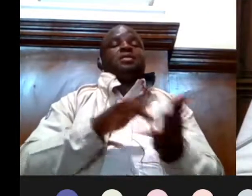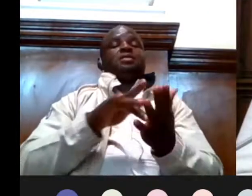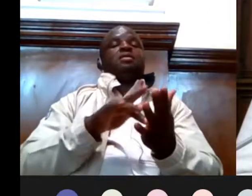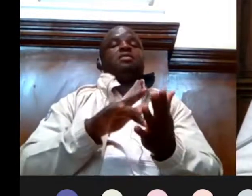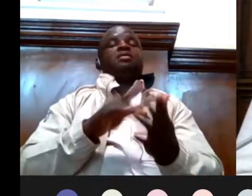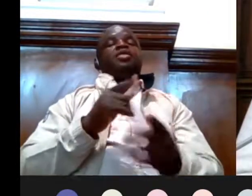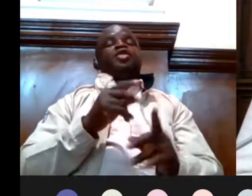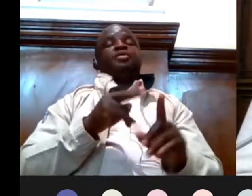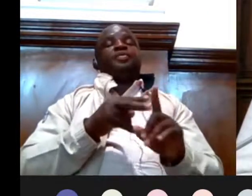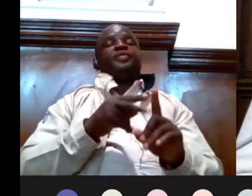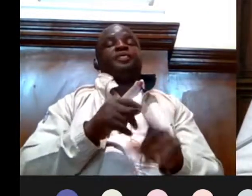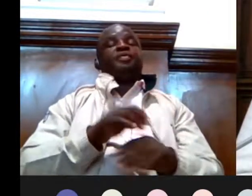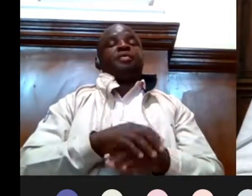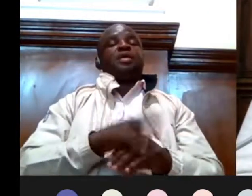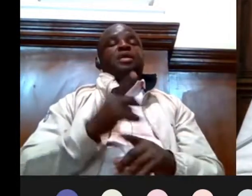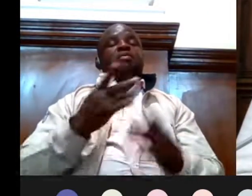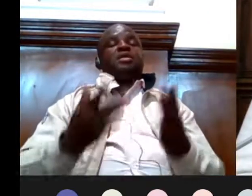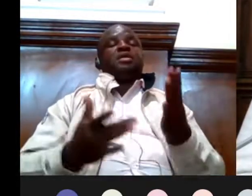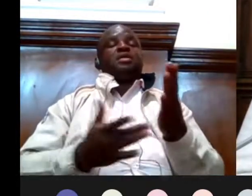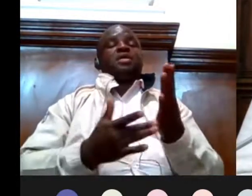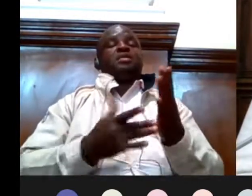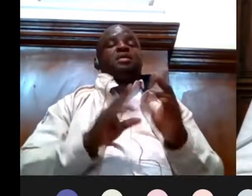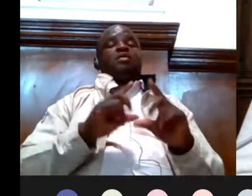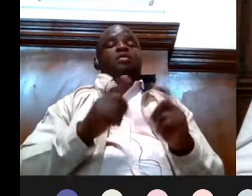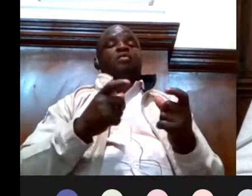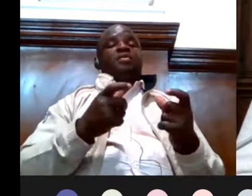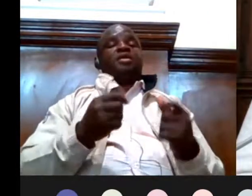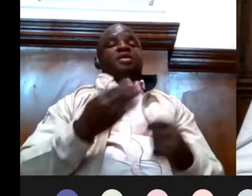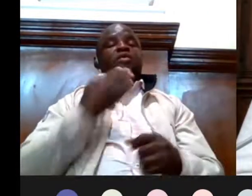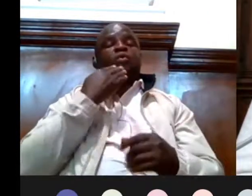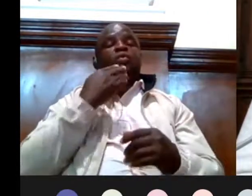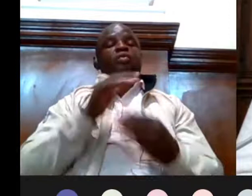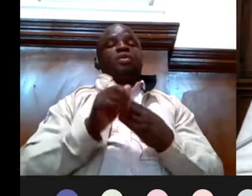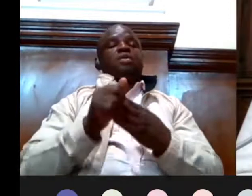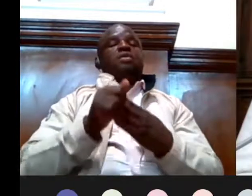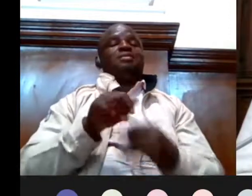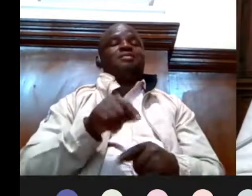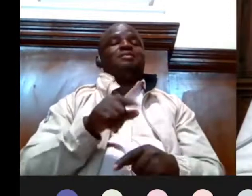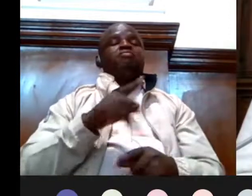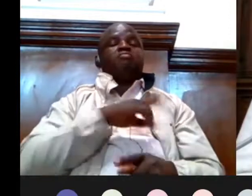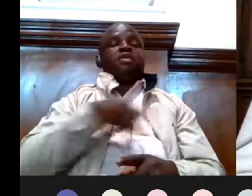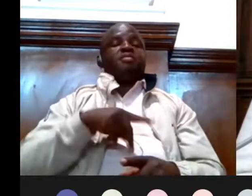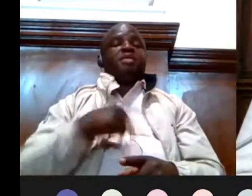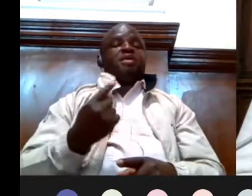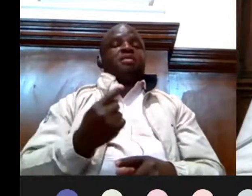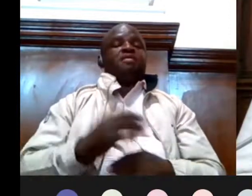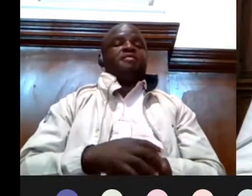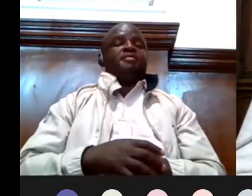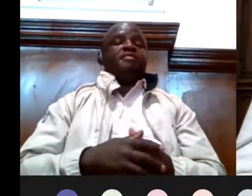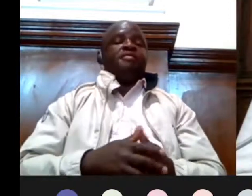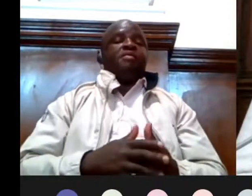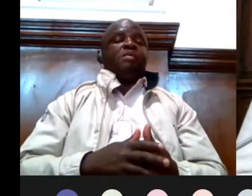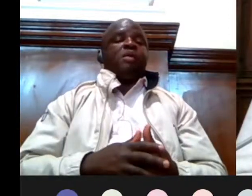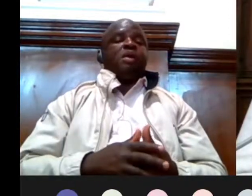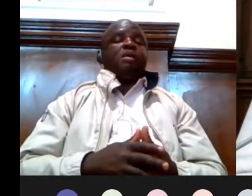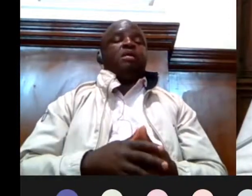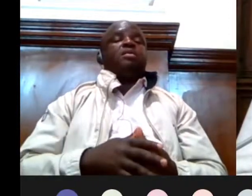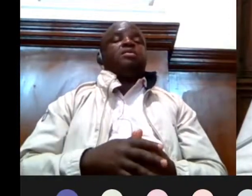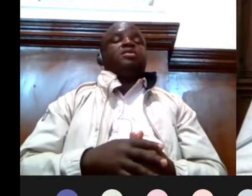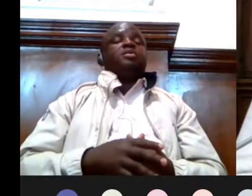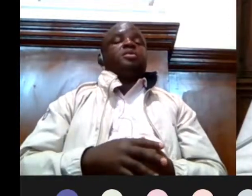GBV technical committee championed by the Honorable Premier Mercy Ntombela.